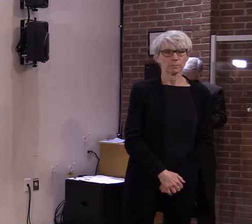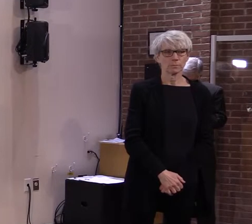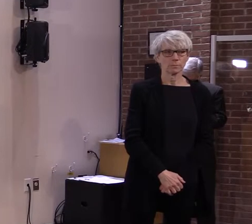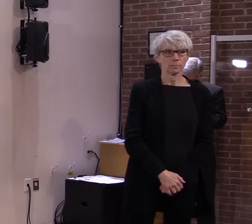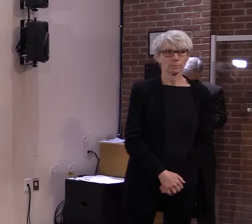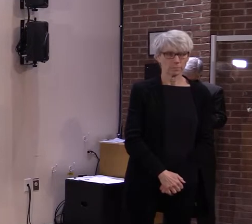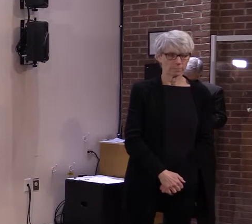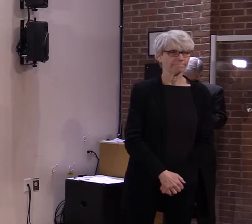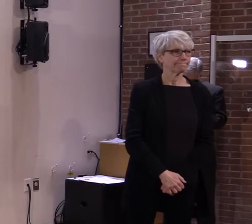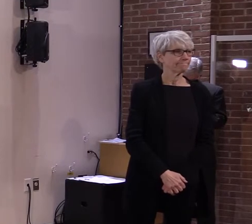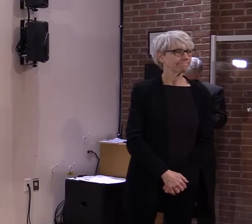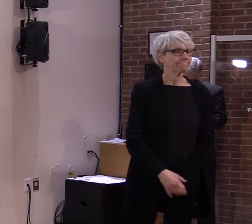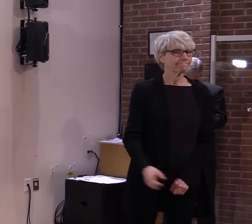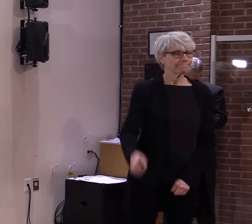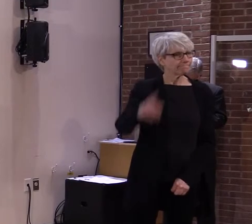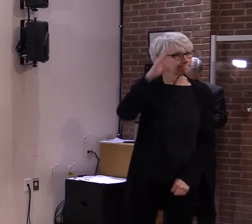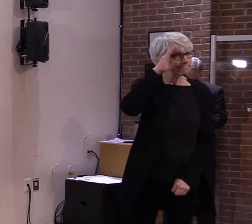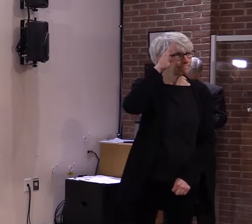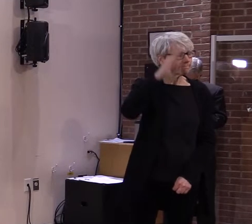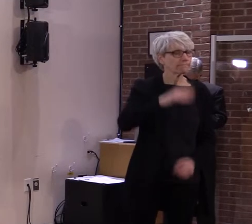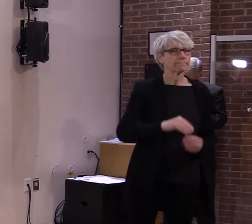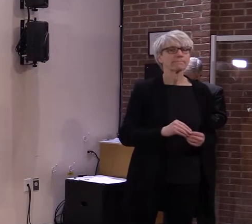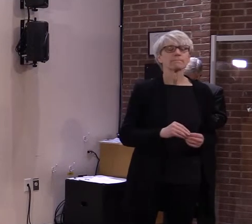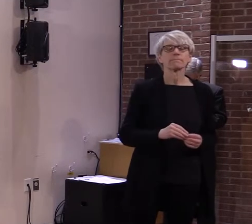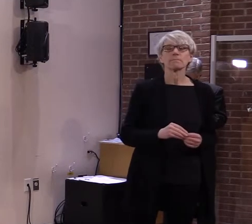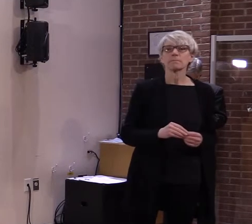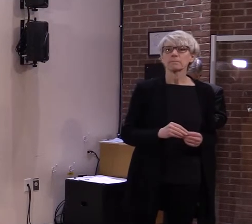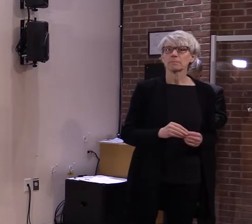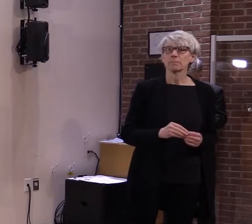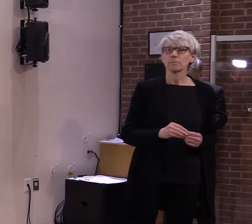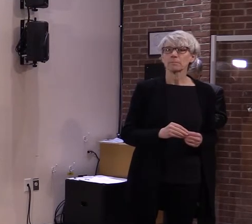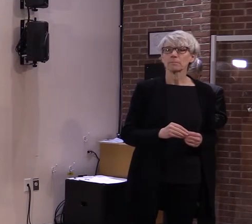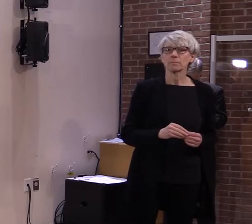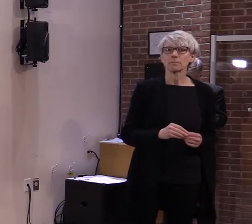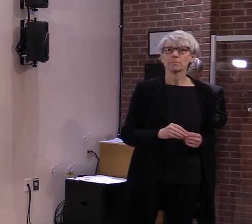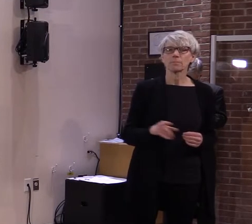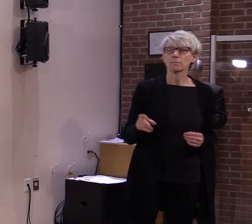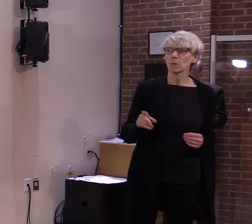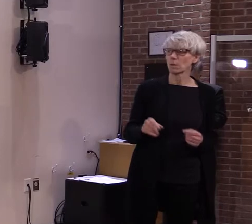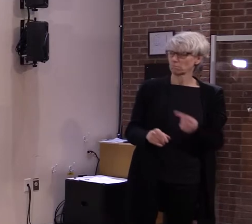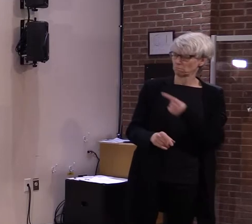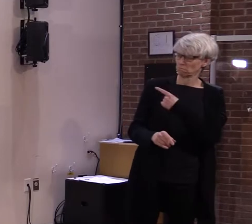Hi there. I just wanted to ask, looking at the Vermont Forward Plan.